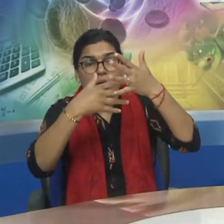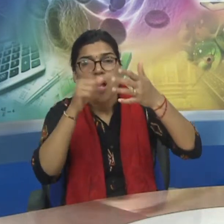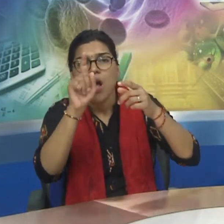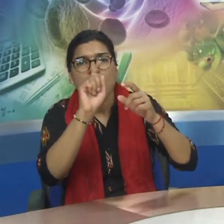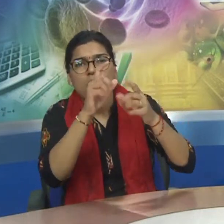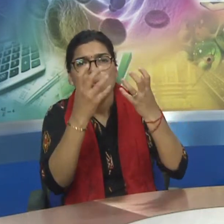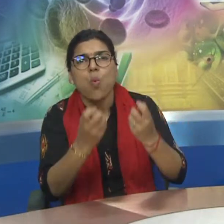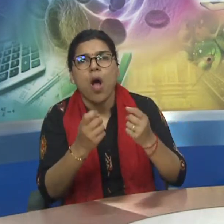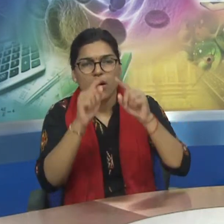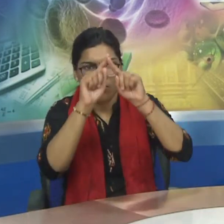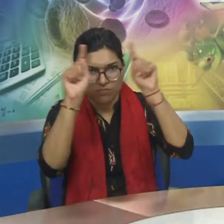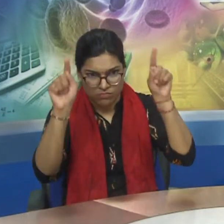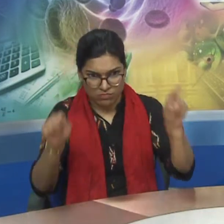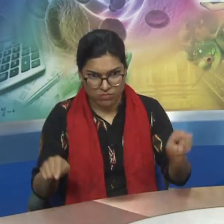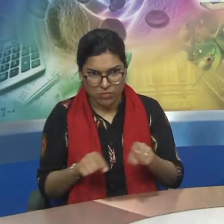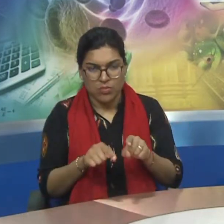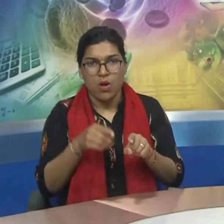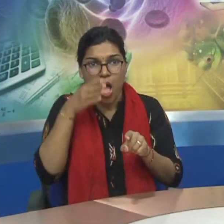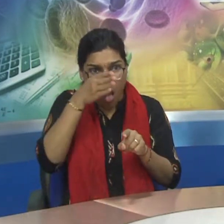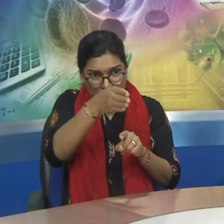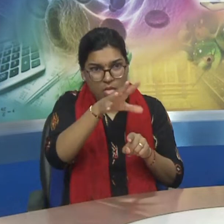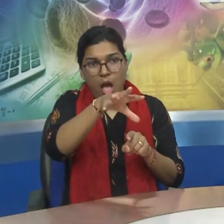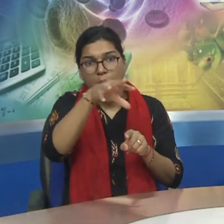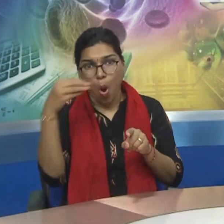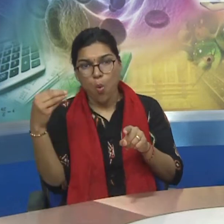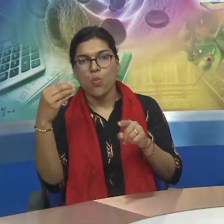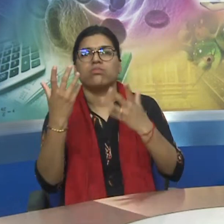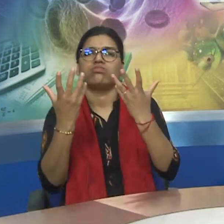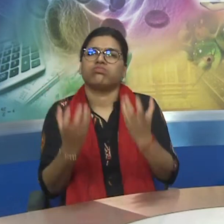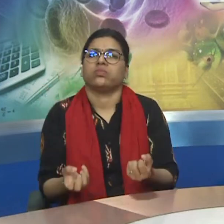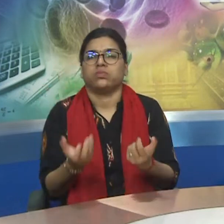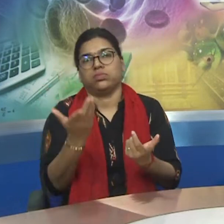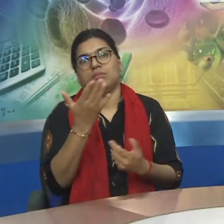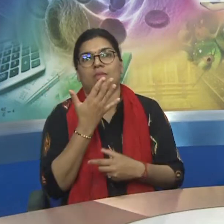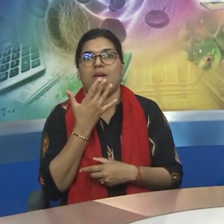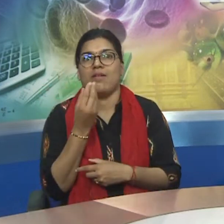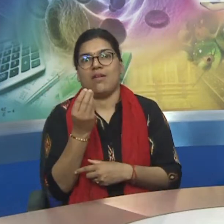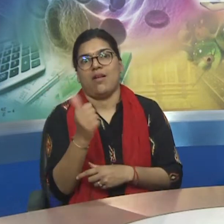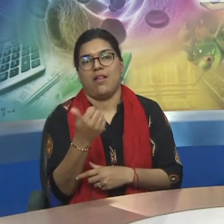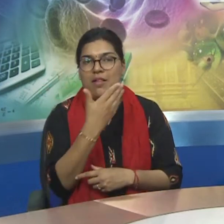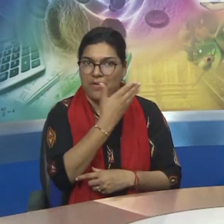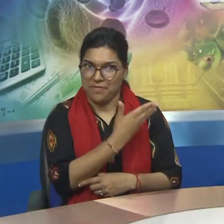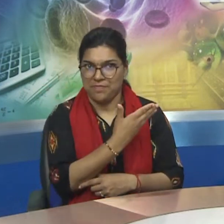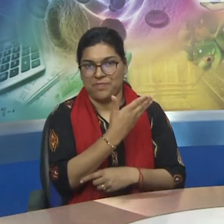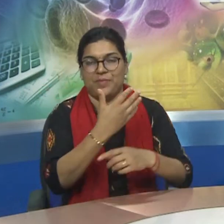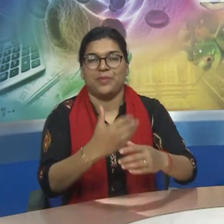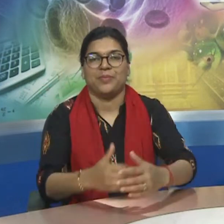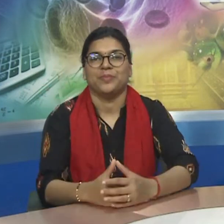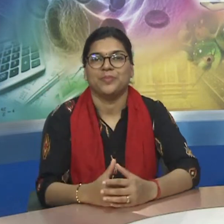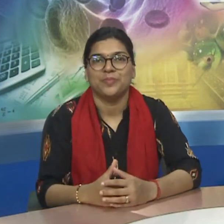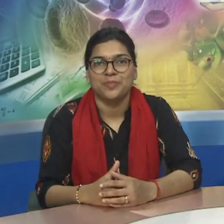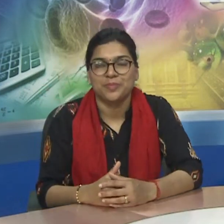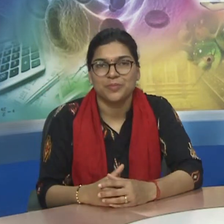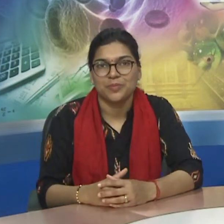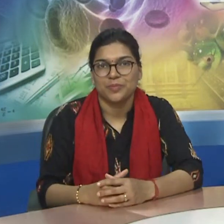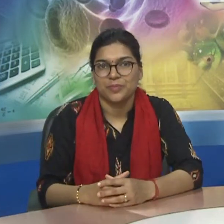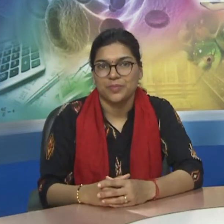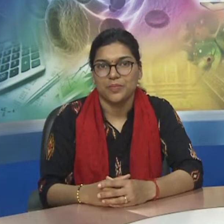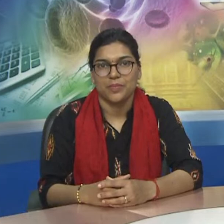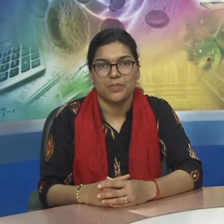you have the table which is just a simple, you can put the background color or modifications in the table as